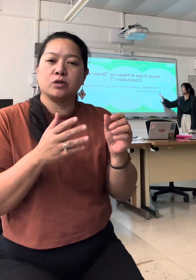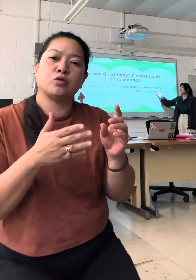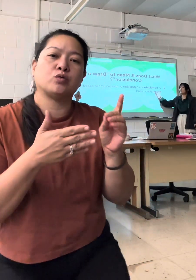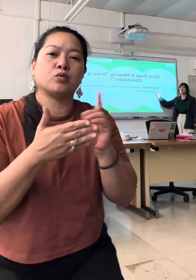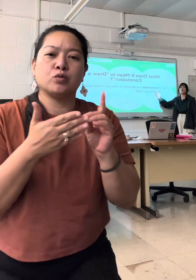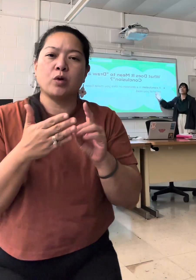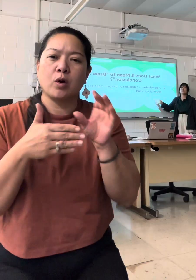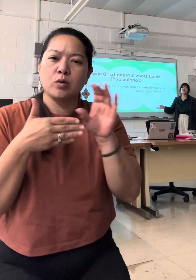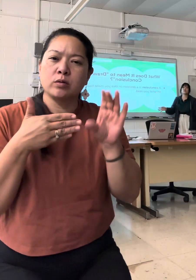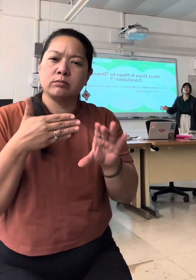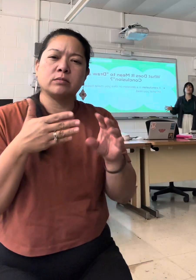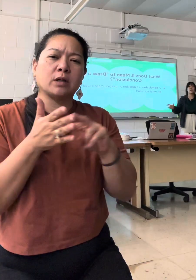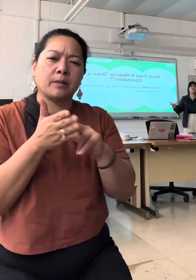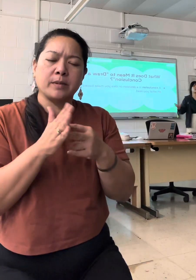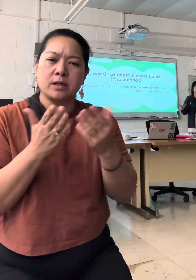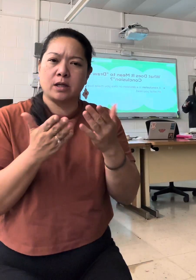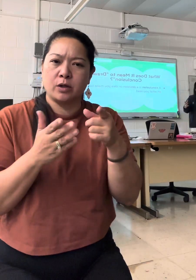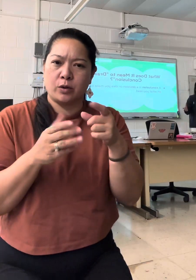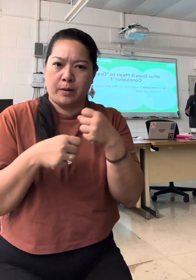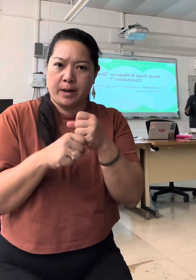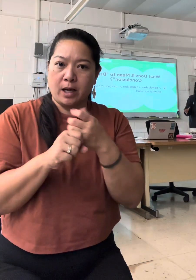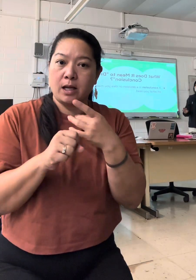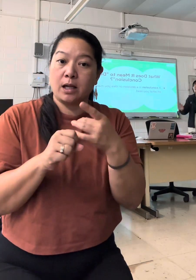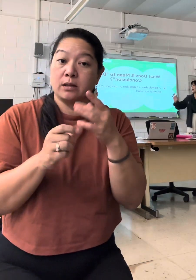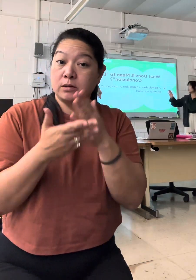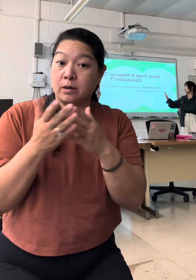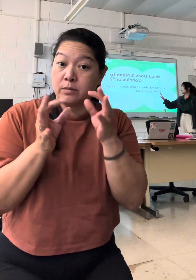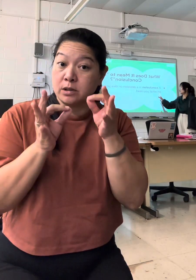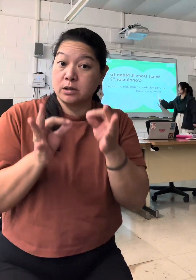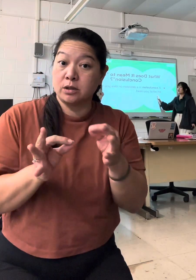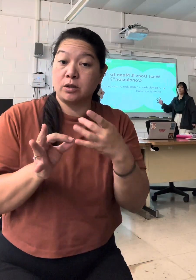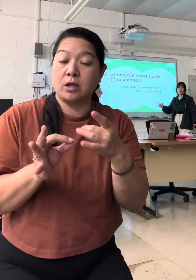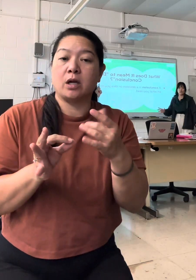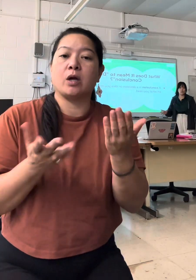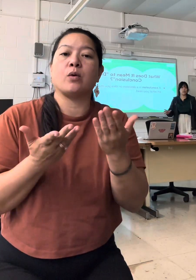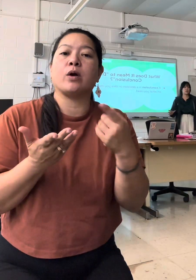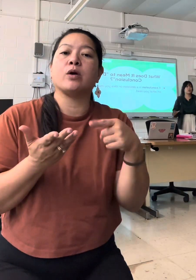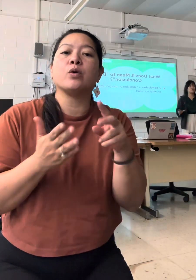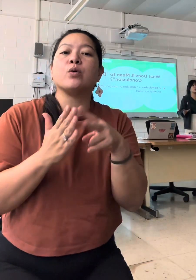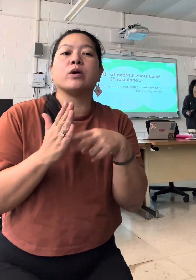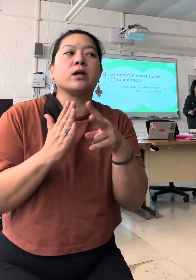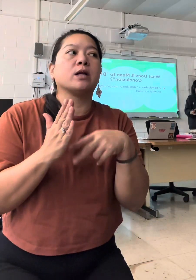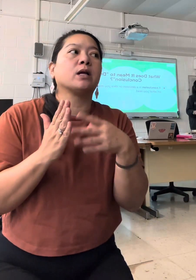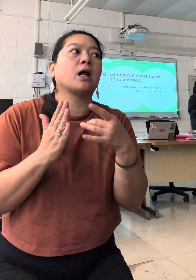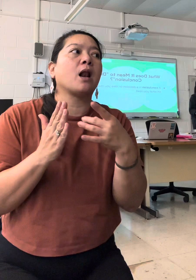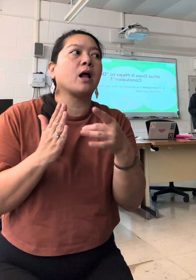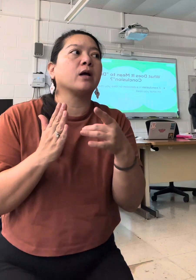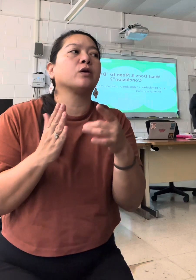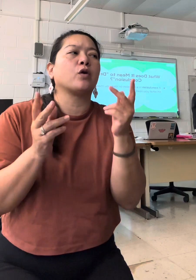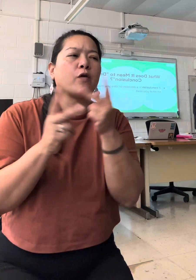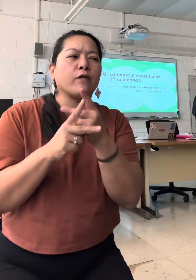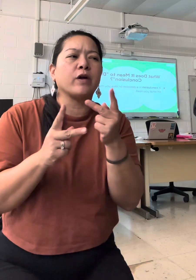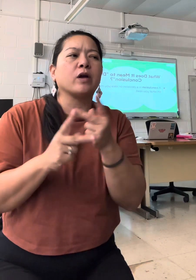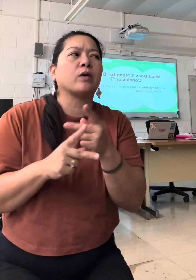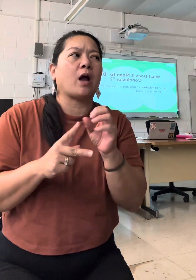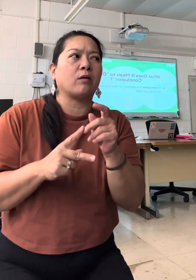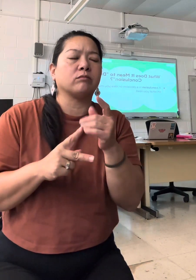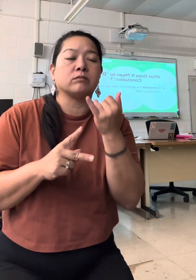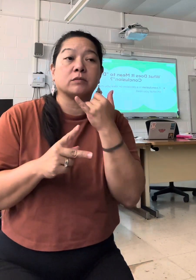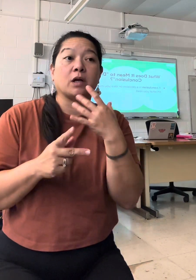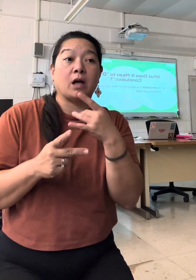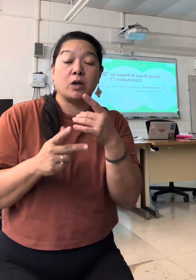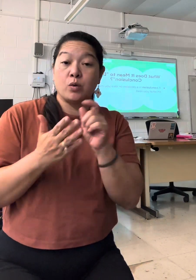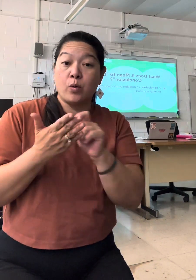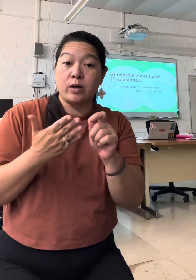A conclusion just means you made some kind of decision about what you're reading. Like you figured out what the writer is trying to